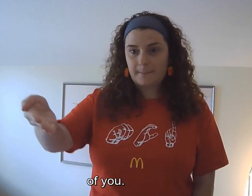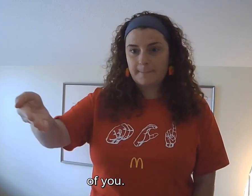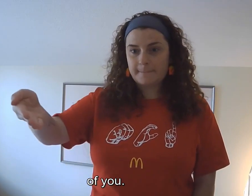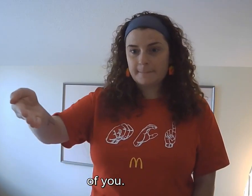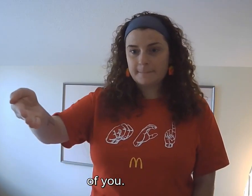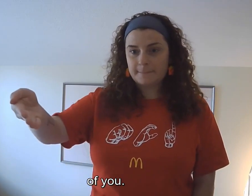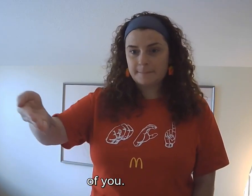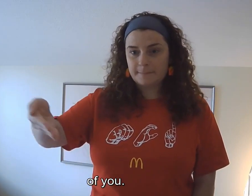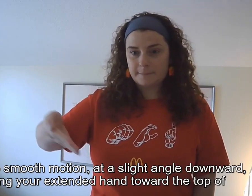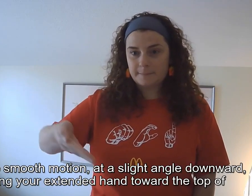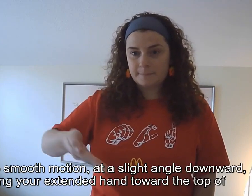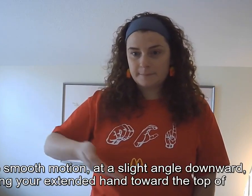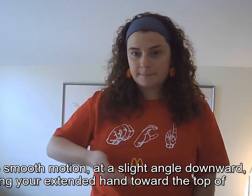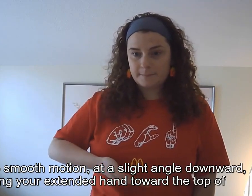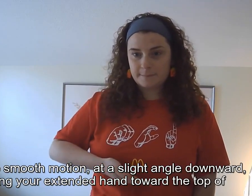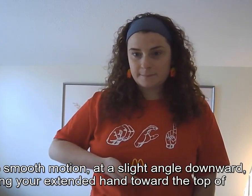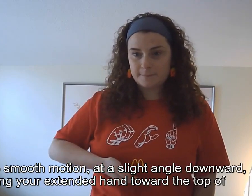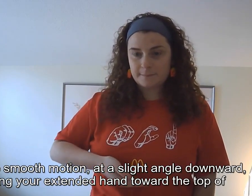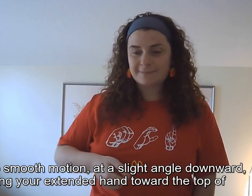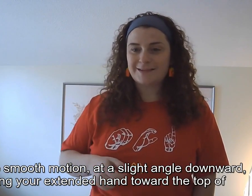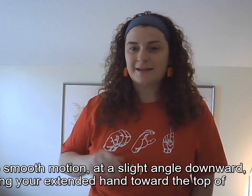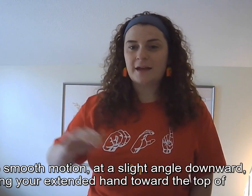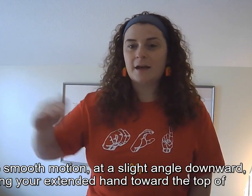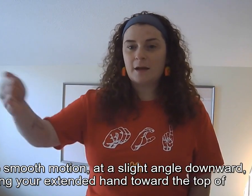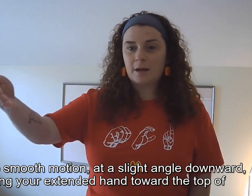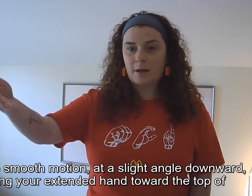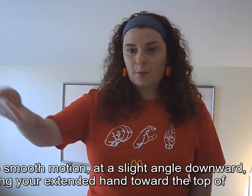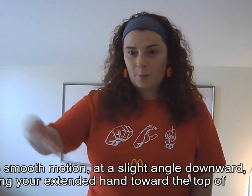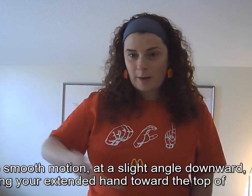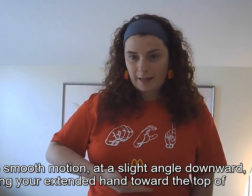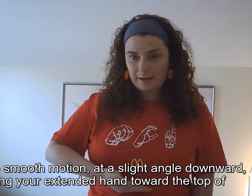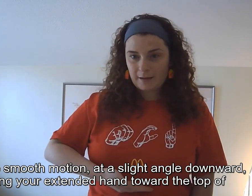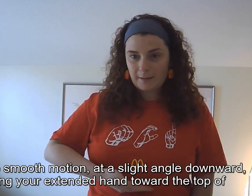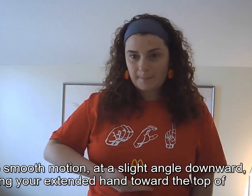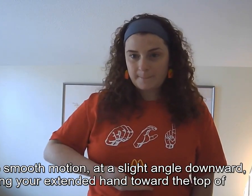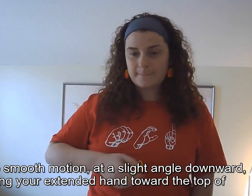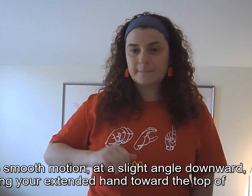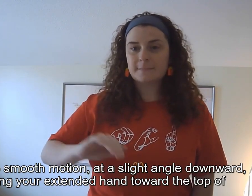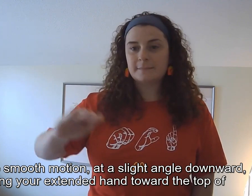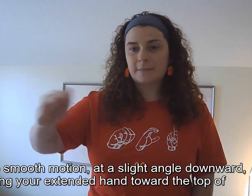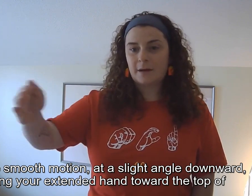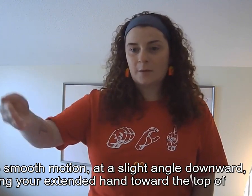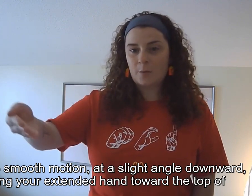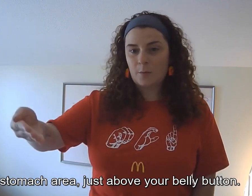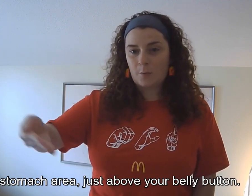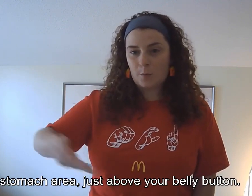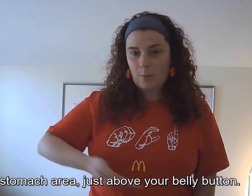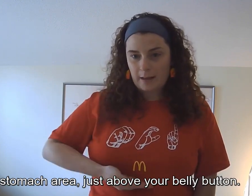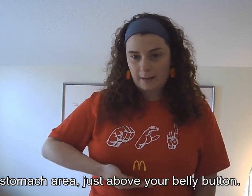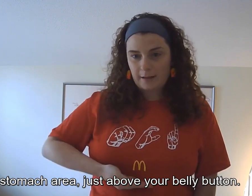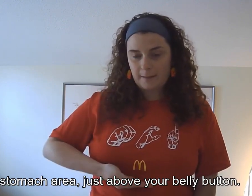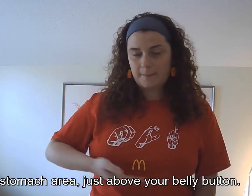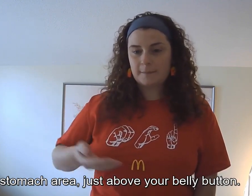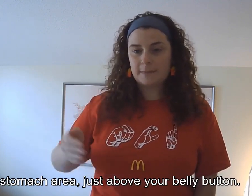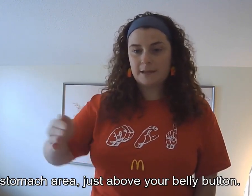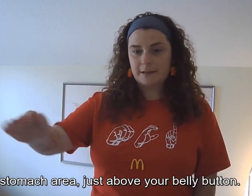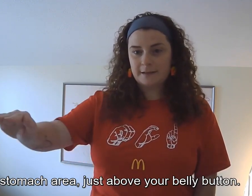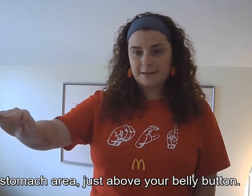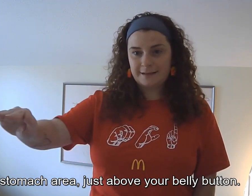you. In one smooth motion, at a slight angle downward, bring your extended hand toward the top of your stomach area, just above your